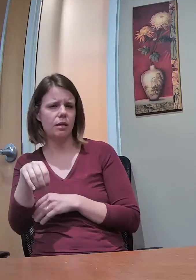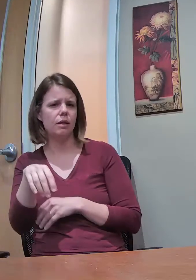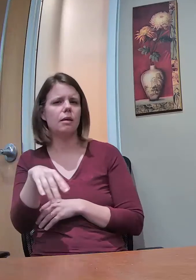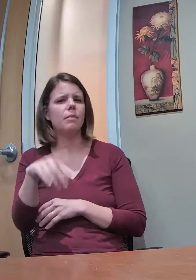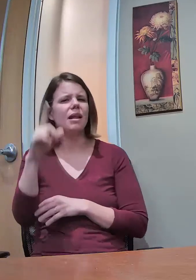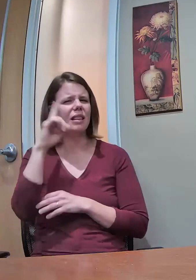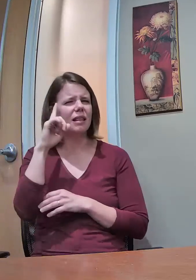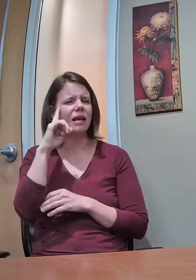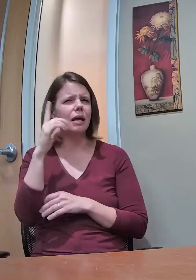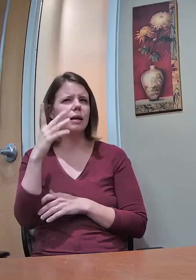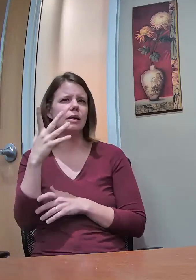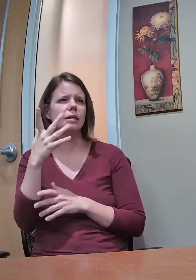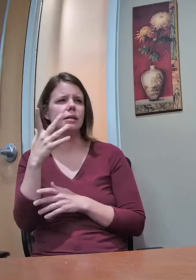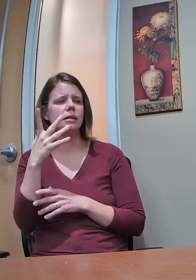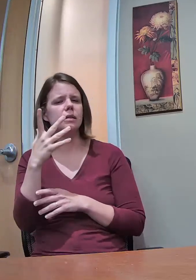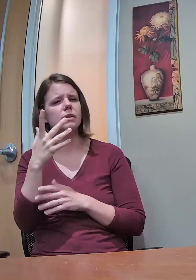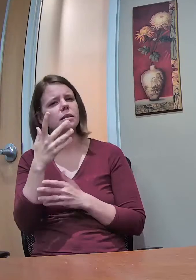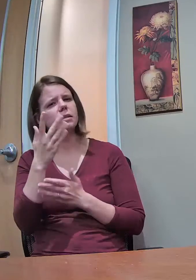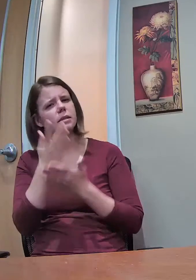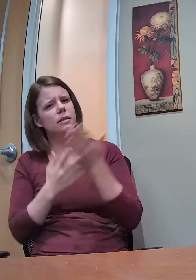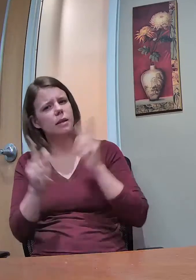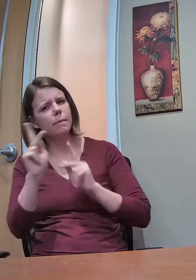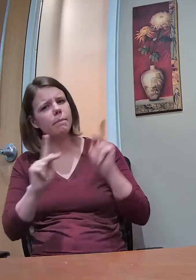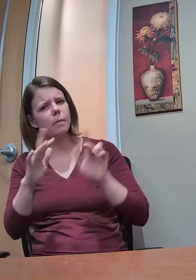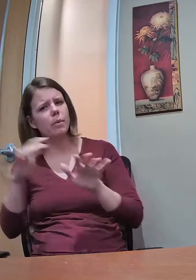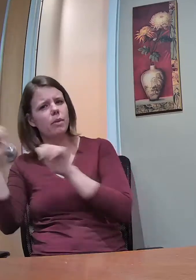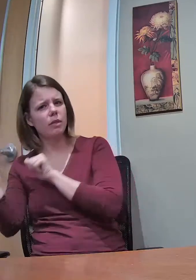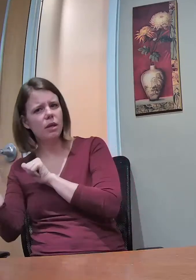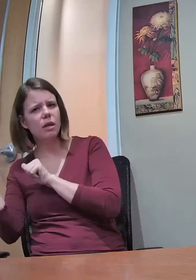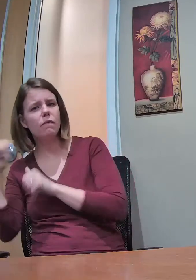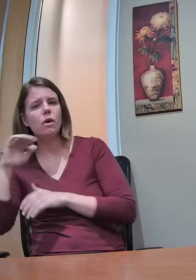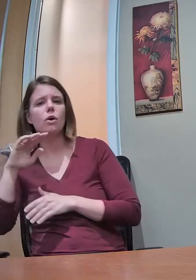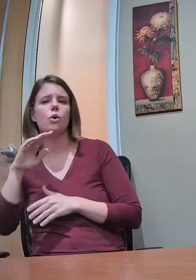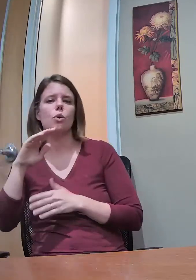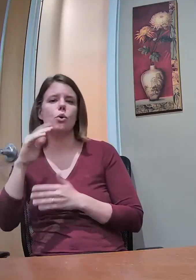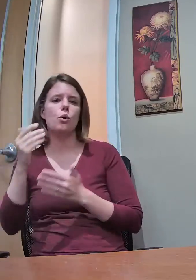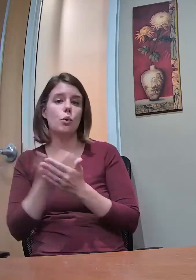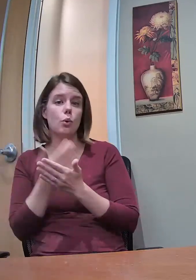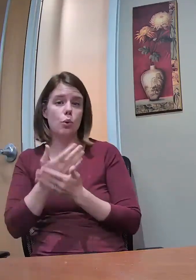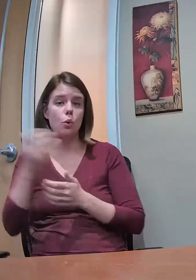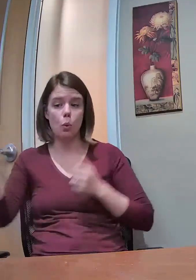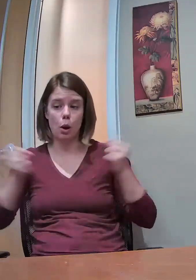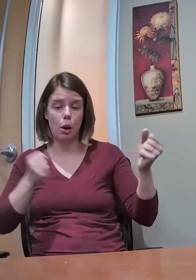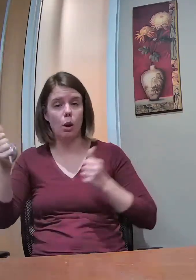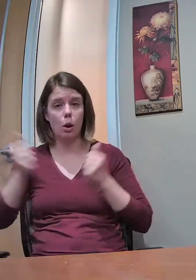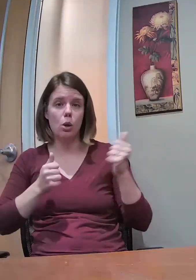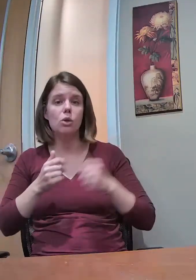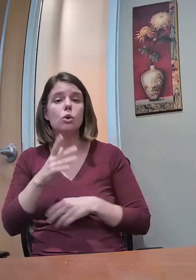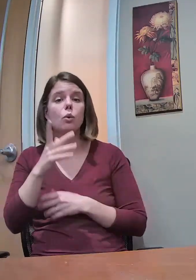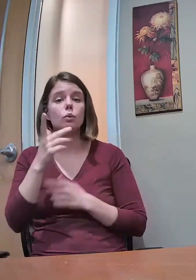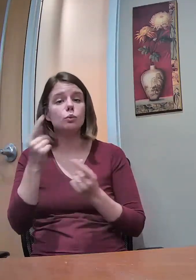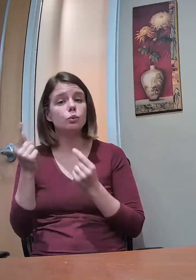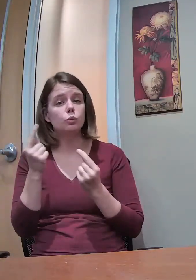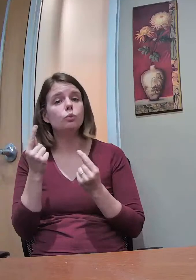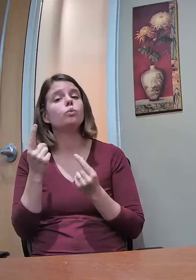their immunization or aren't being immunized. So that's why it will fluctuate depending on new residents coming in, whether they've